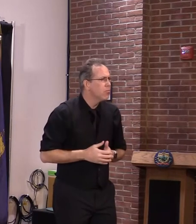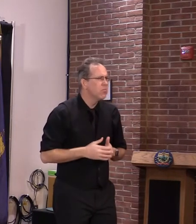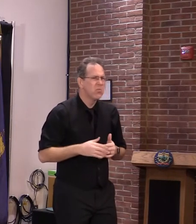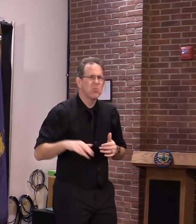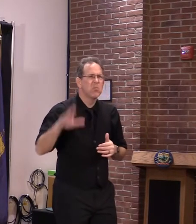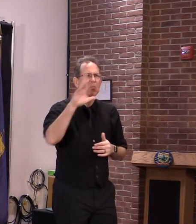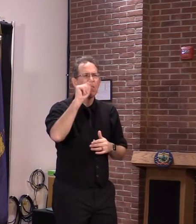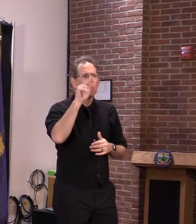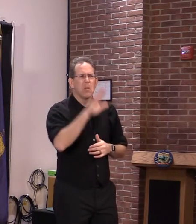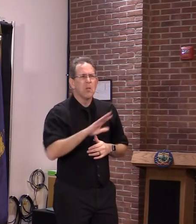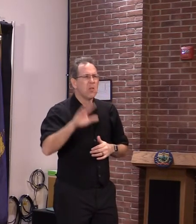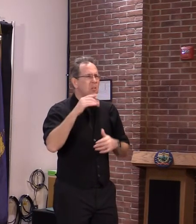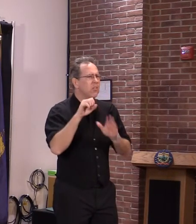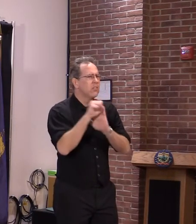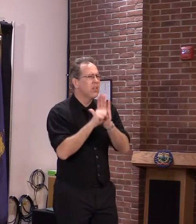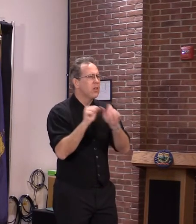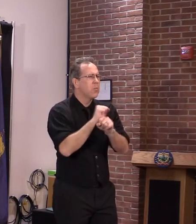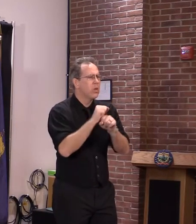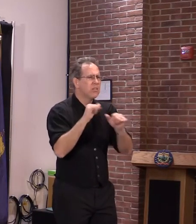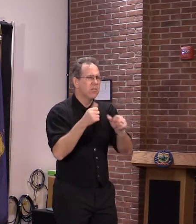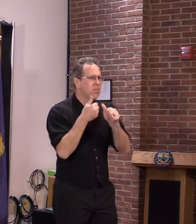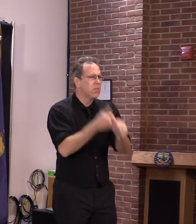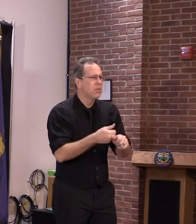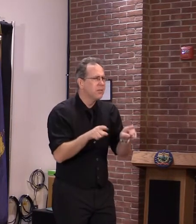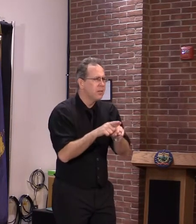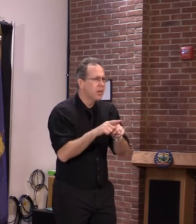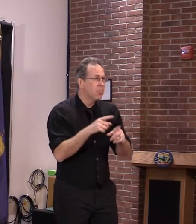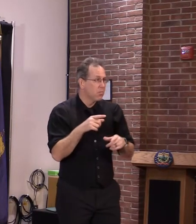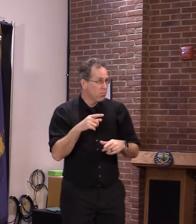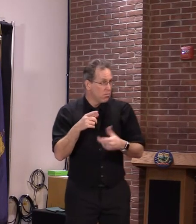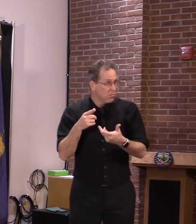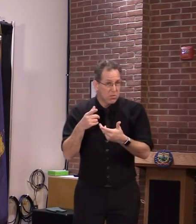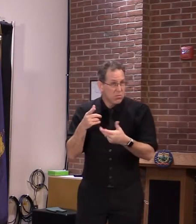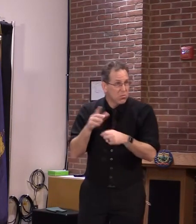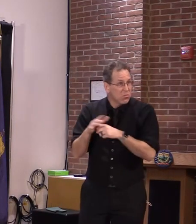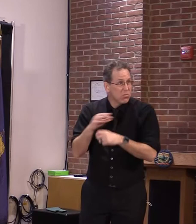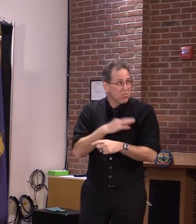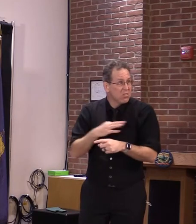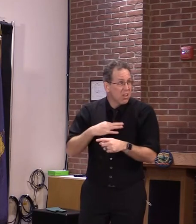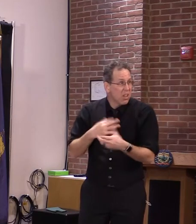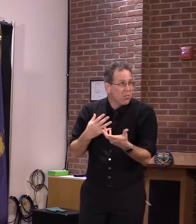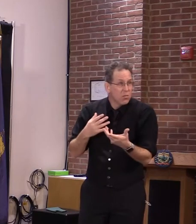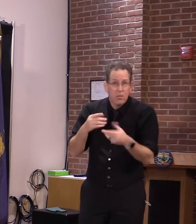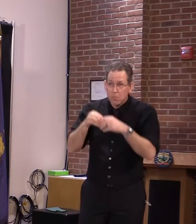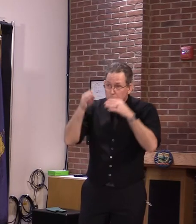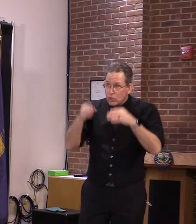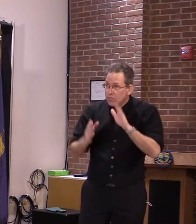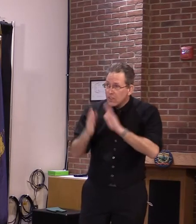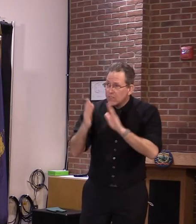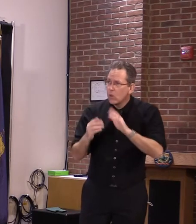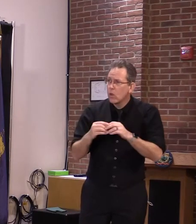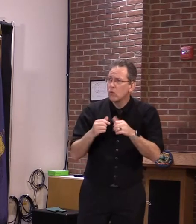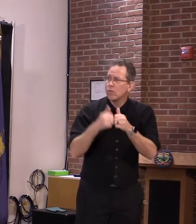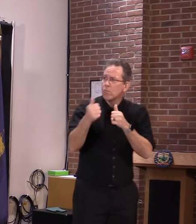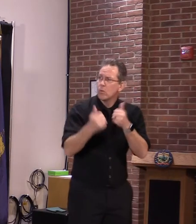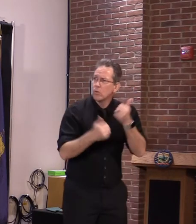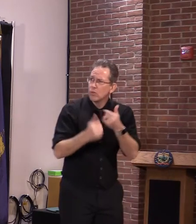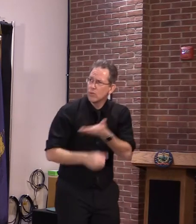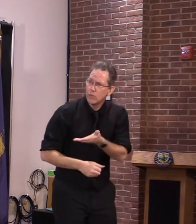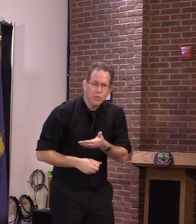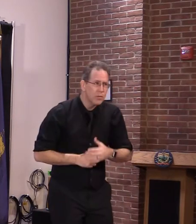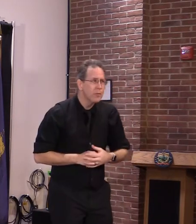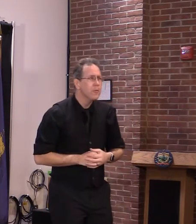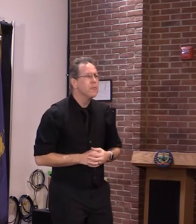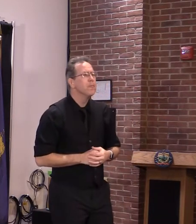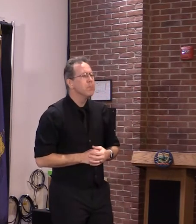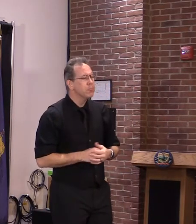But no telework policy for school staff who are expected to be in person? That's correct. You know, this sort